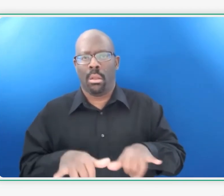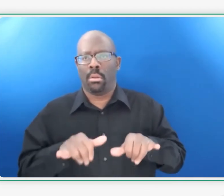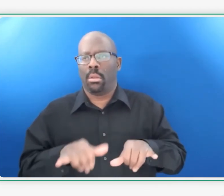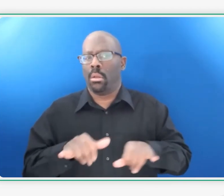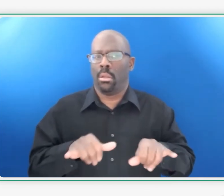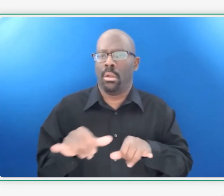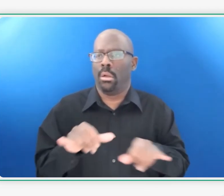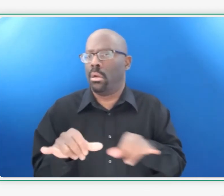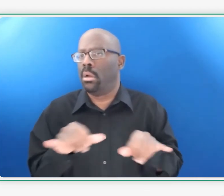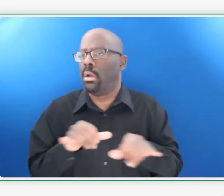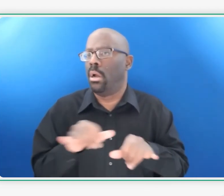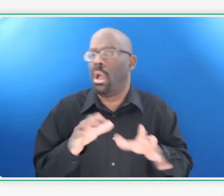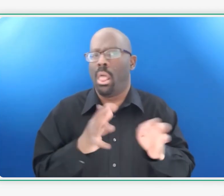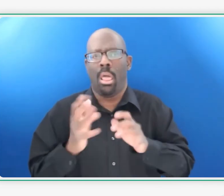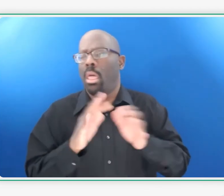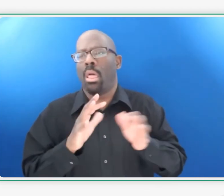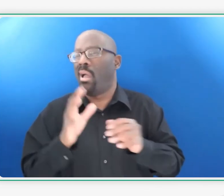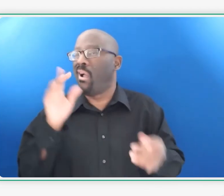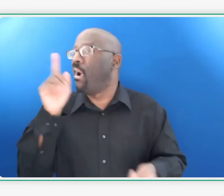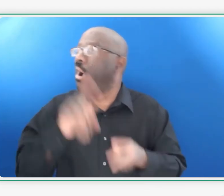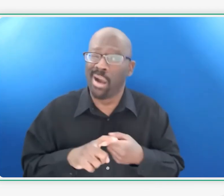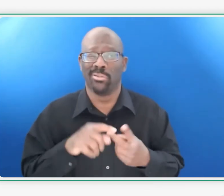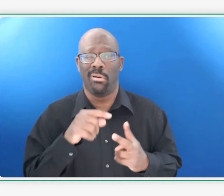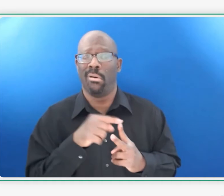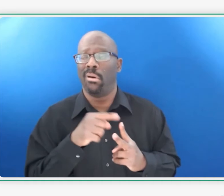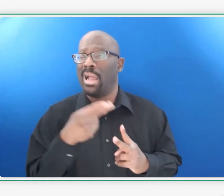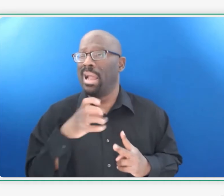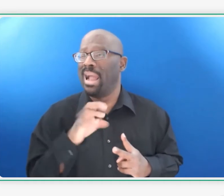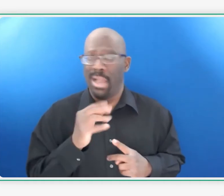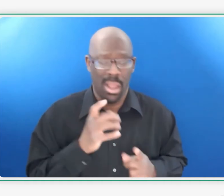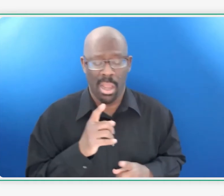and again. And every time the cheese is not there.